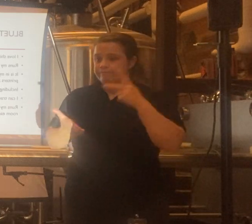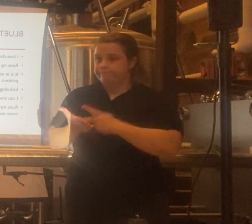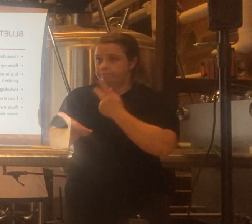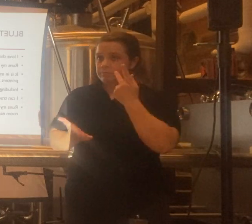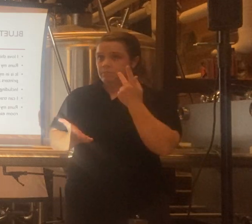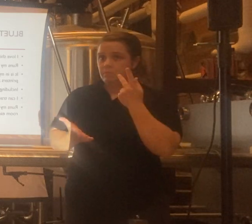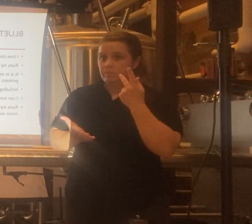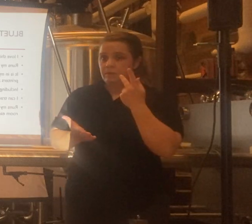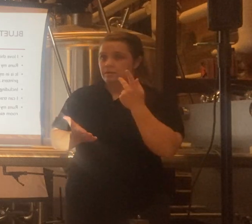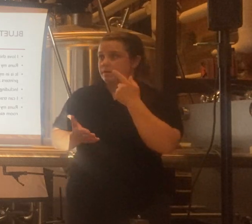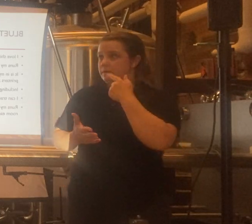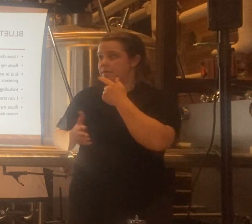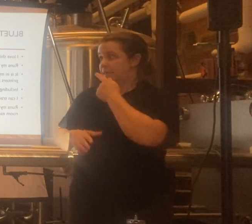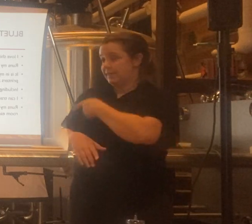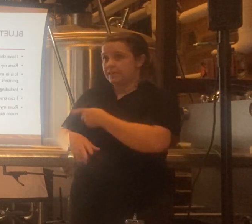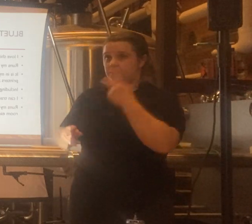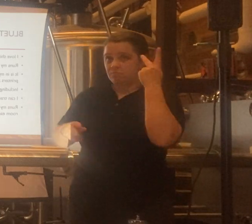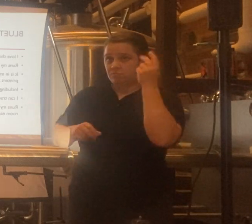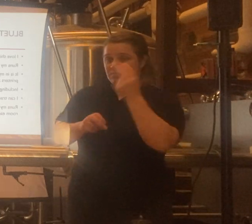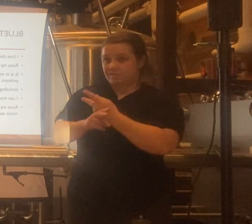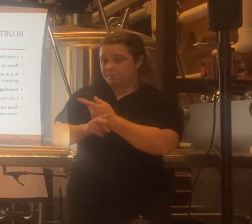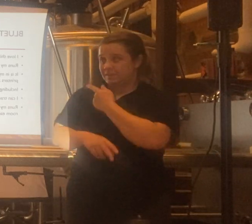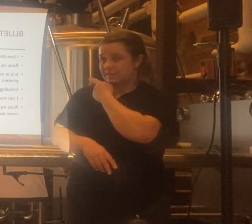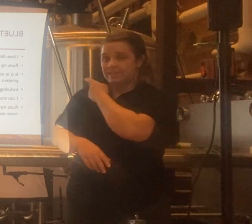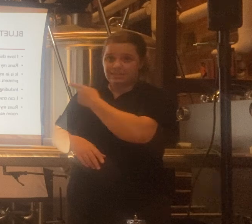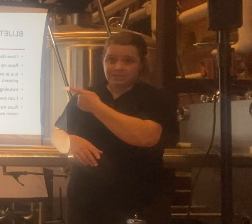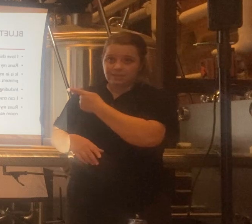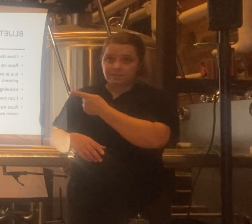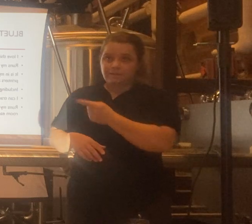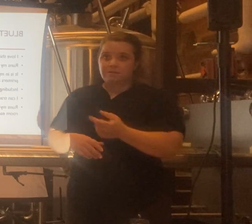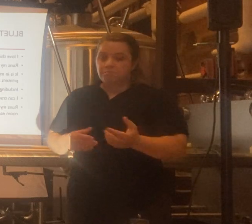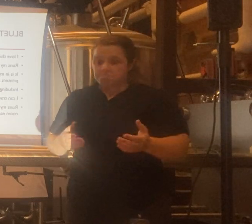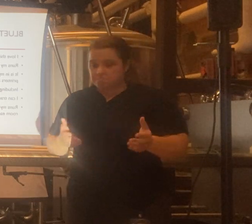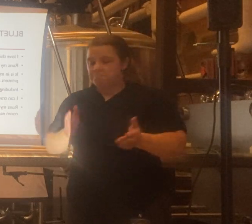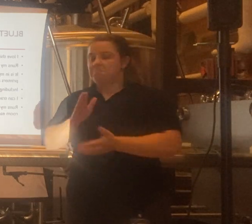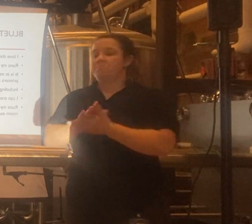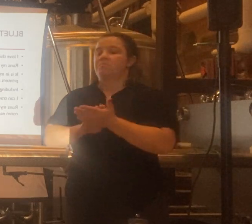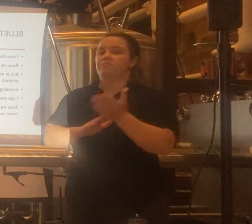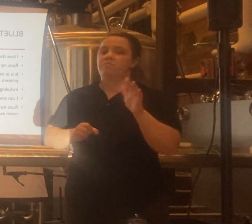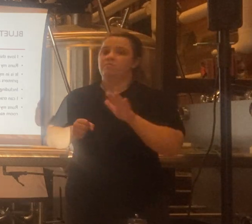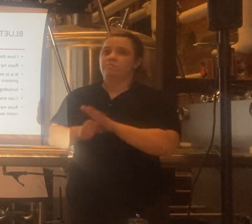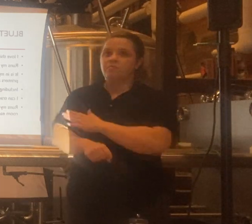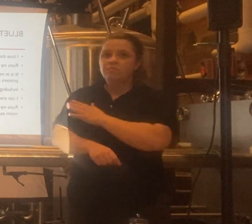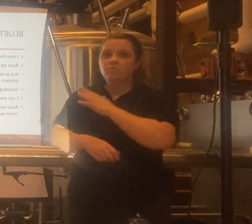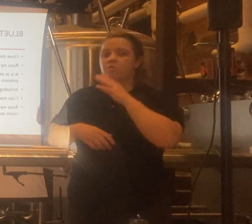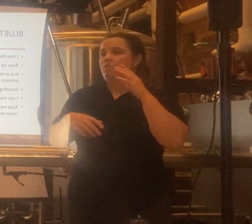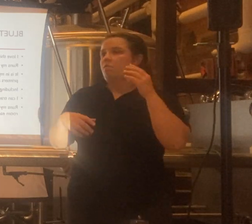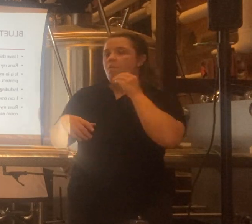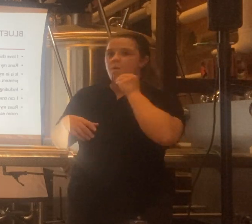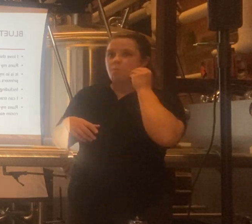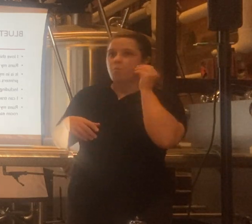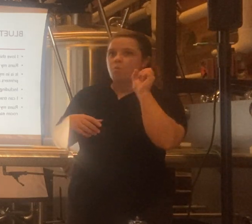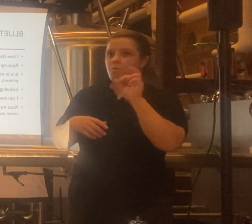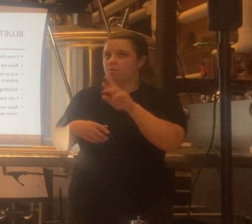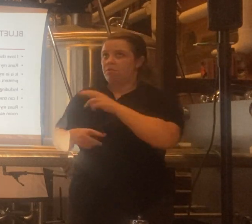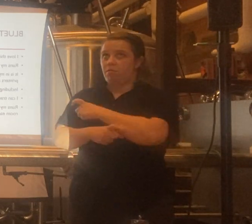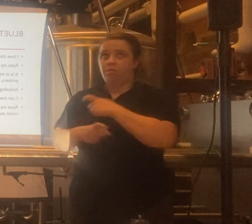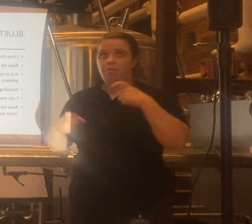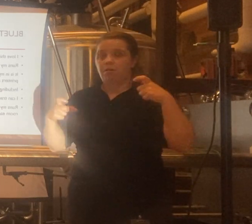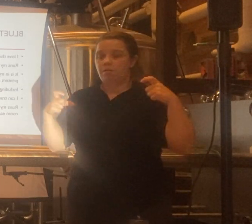problem. Or a ginormous flippin' RV, right? And so this runs everything in our office.